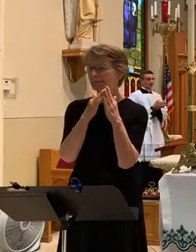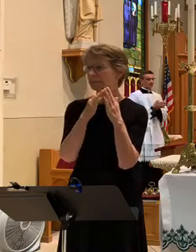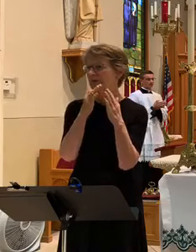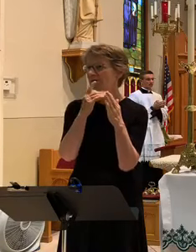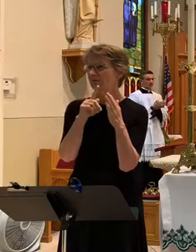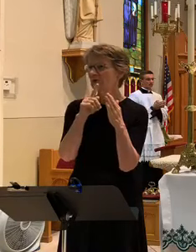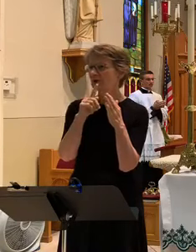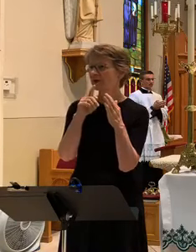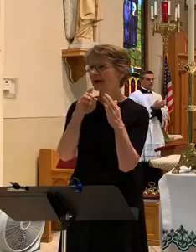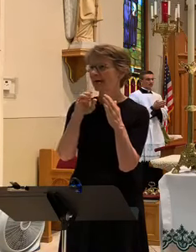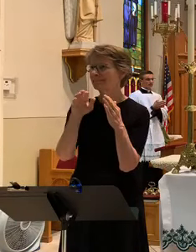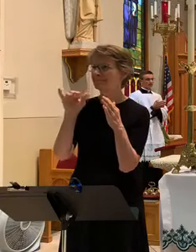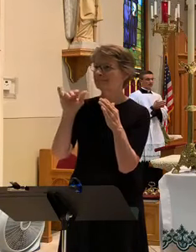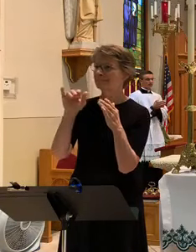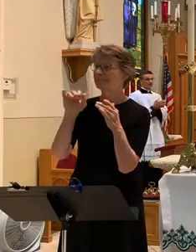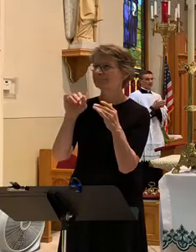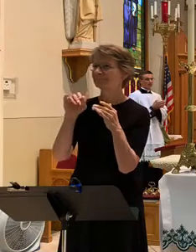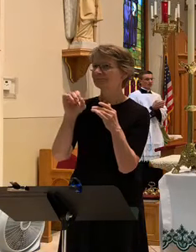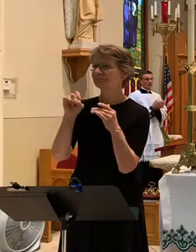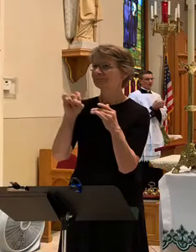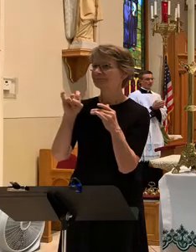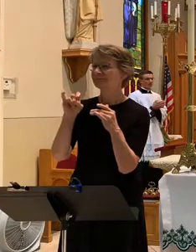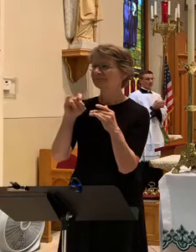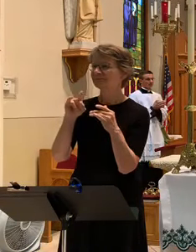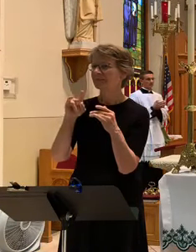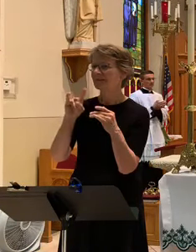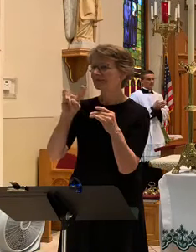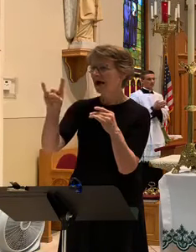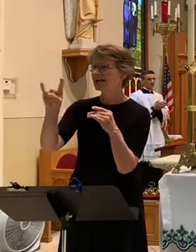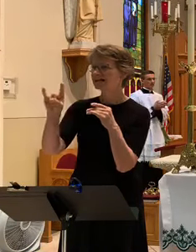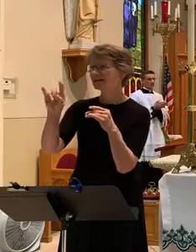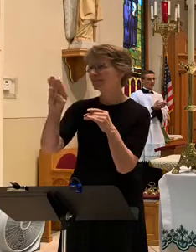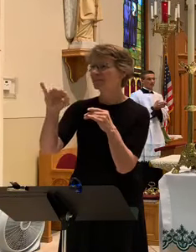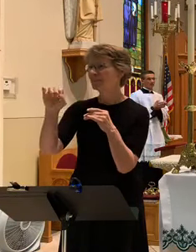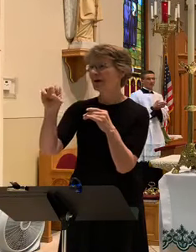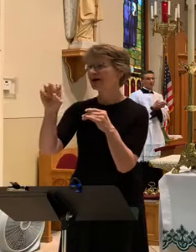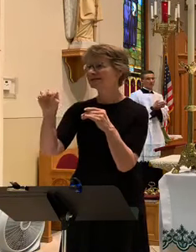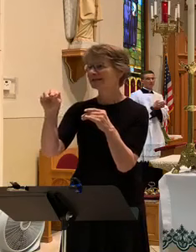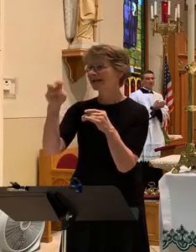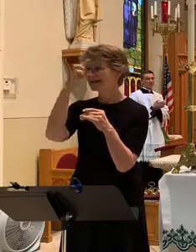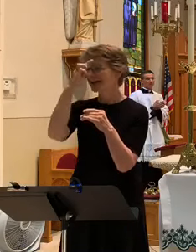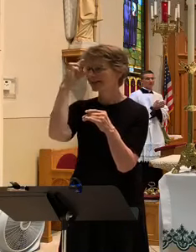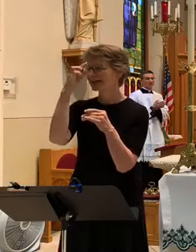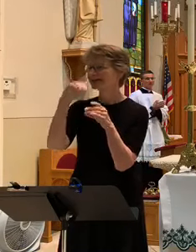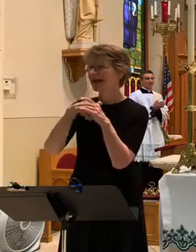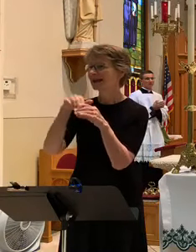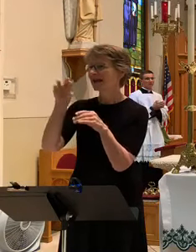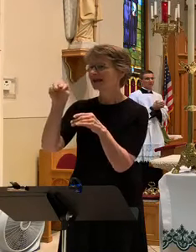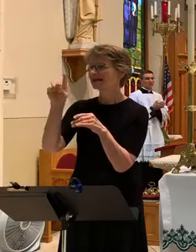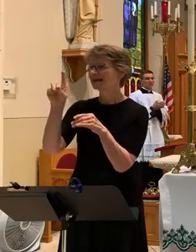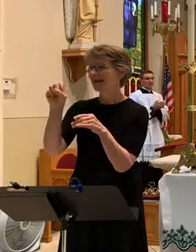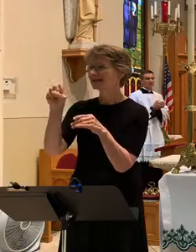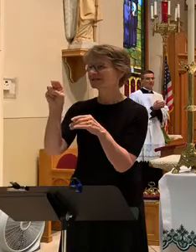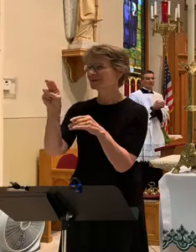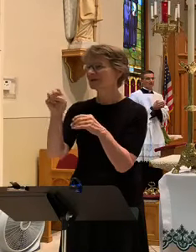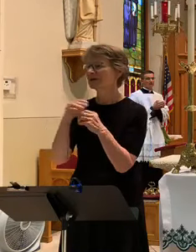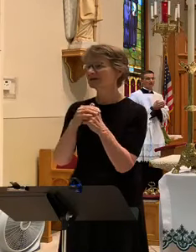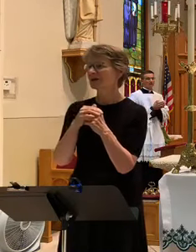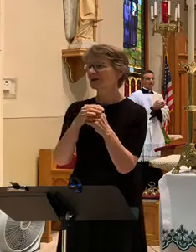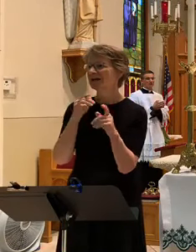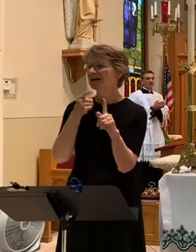the Bison Catholics. So his celebration is this afternoon at 4 o'clock. They're having